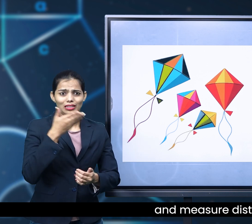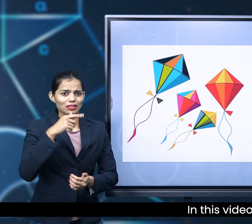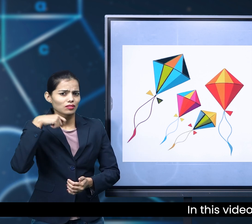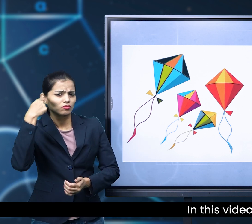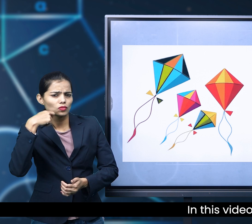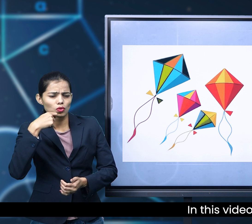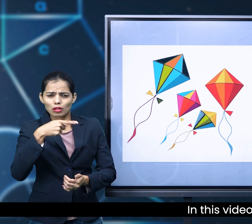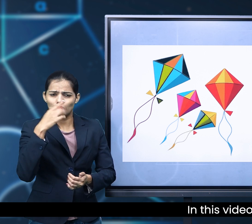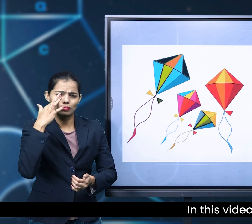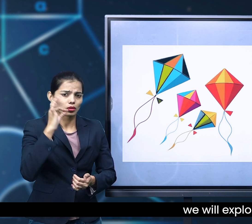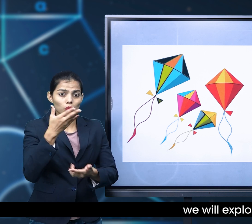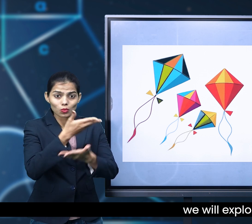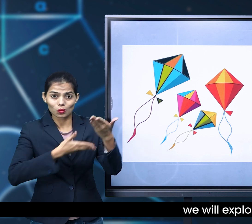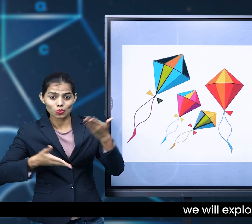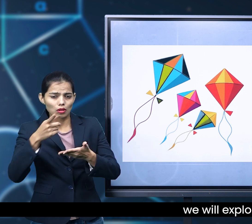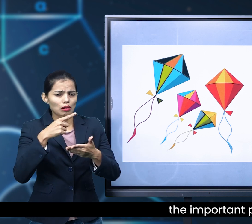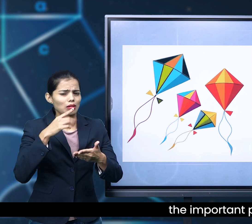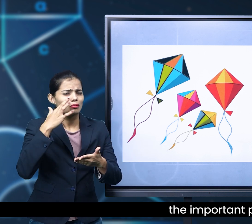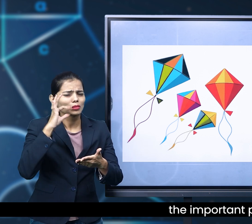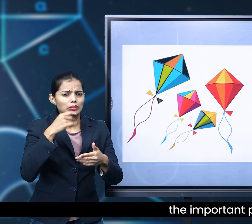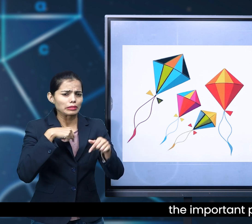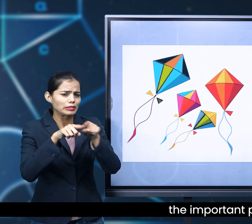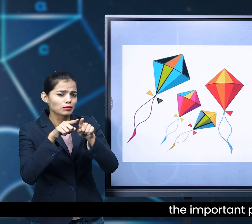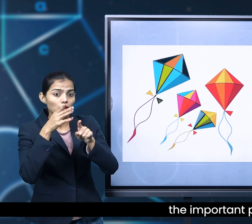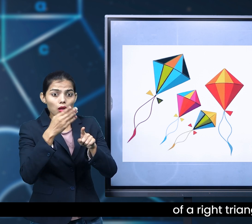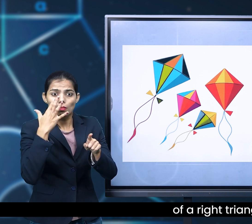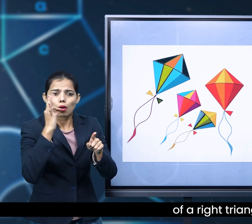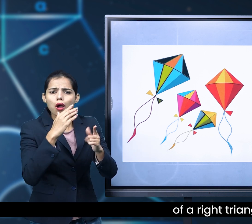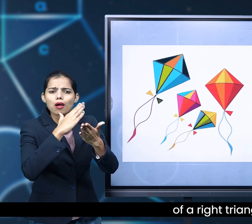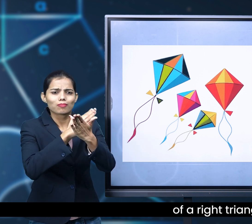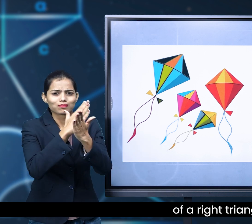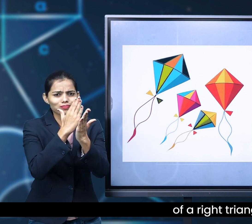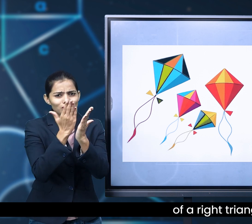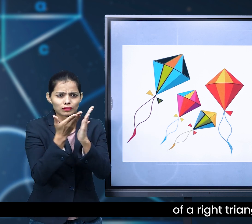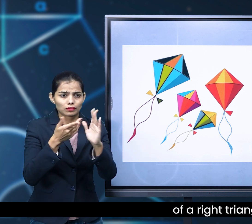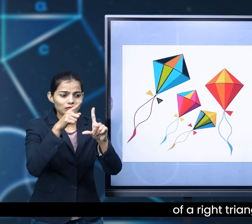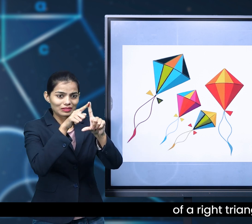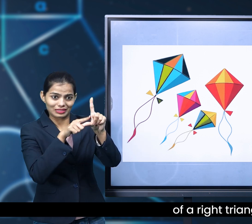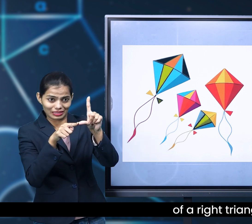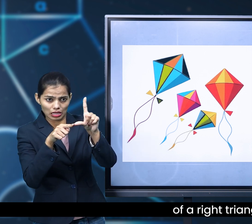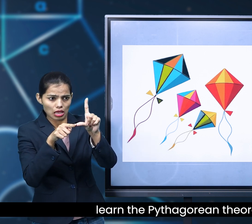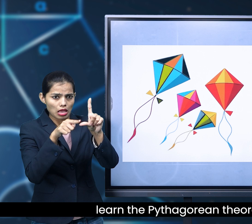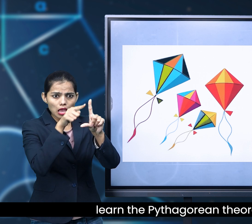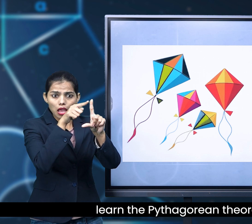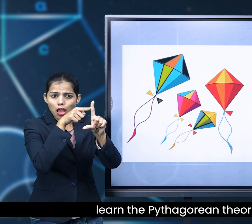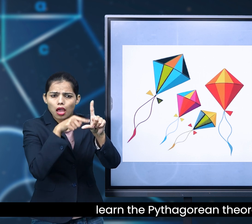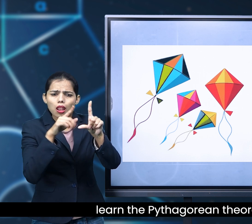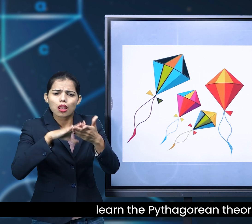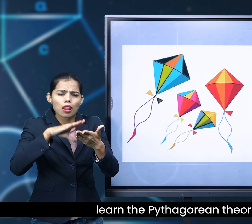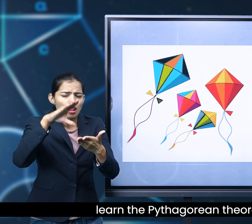In this video, we will explore the important parts of a right triangle, learn the Pythagorean